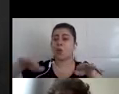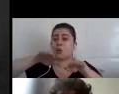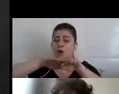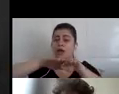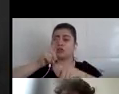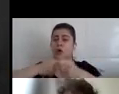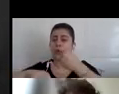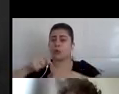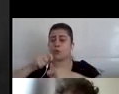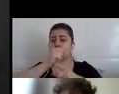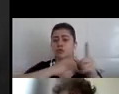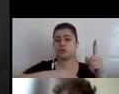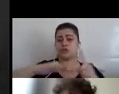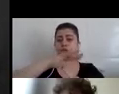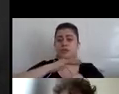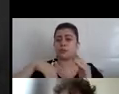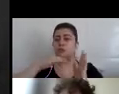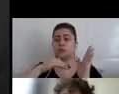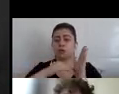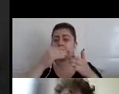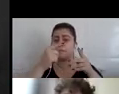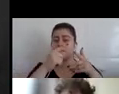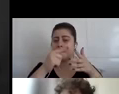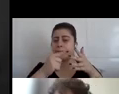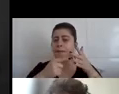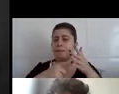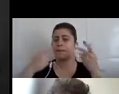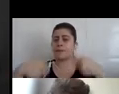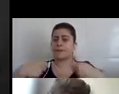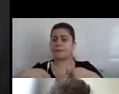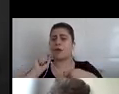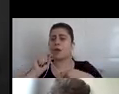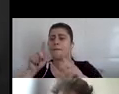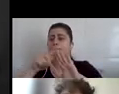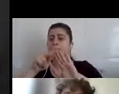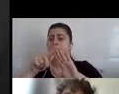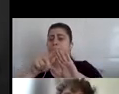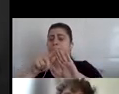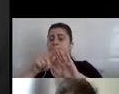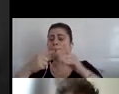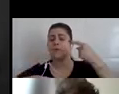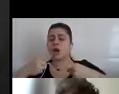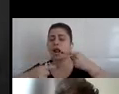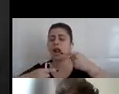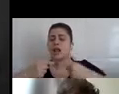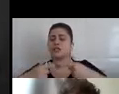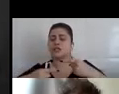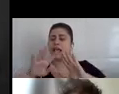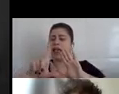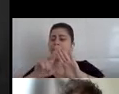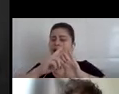policies that see food as an entry point to involve, let's say, the fragile part of the